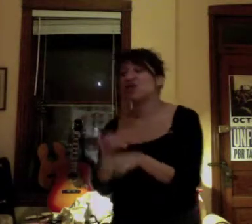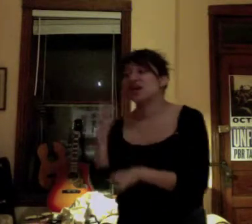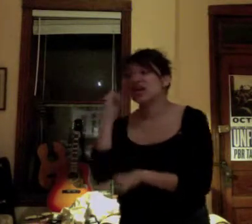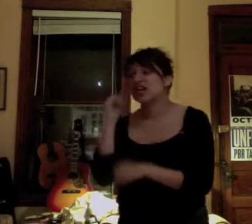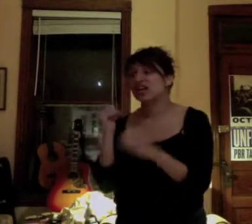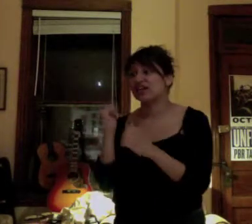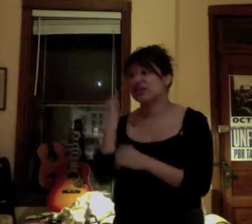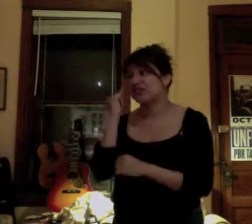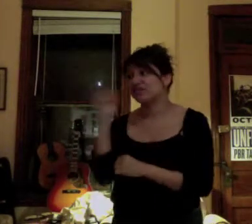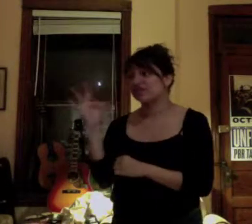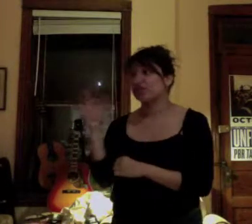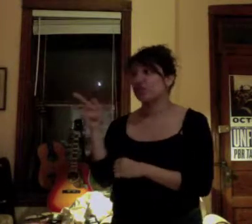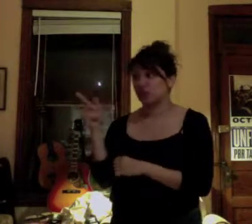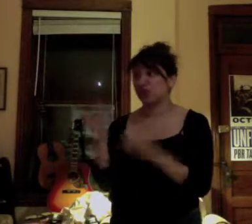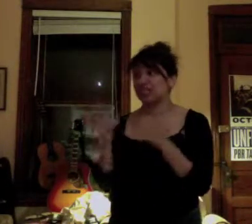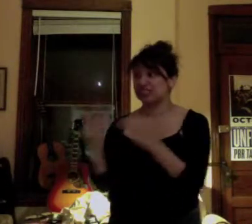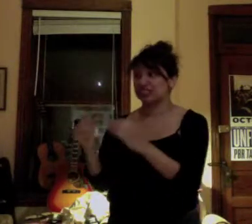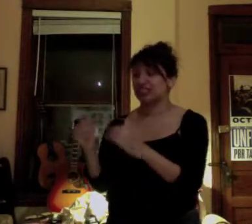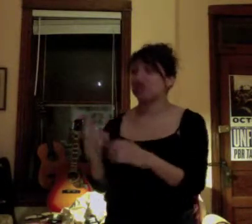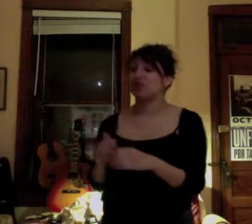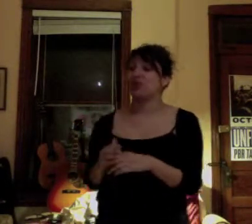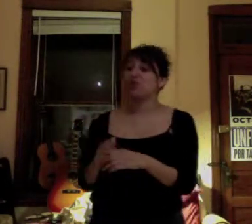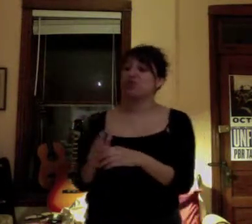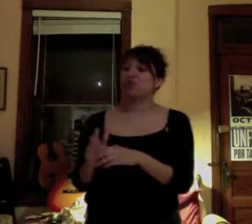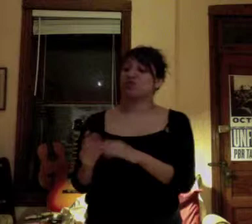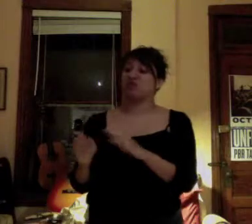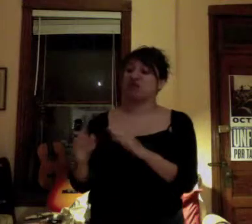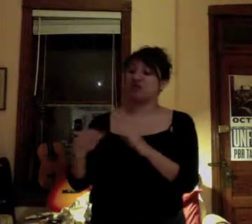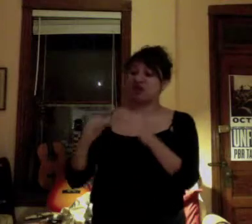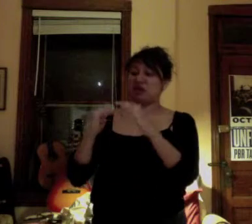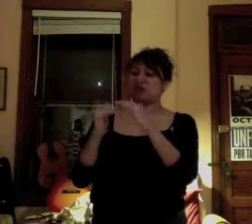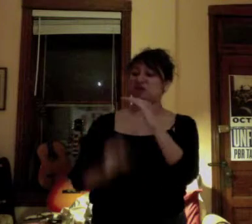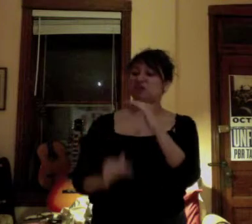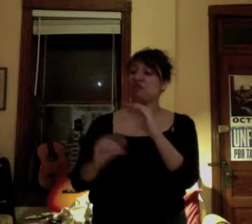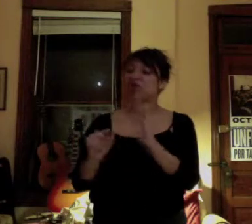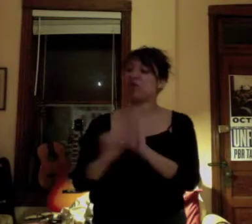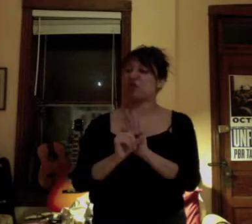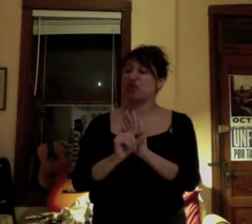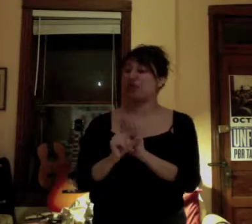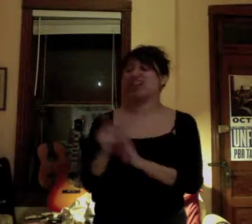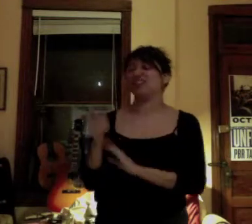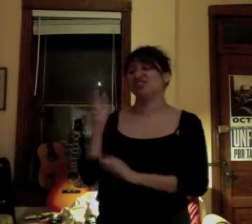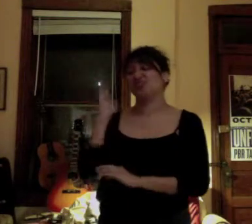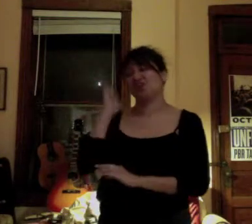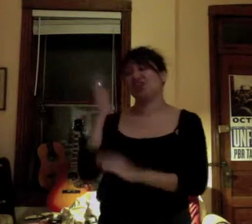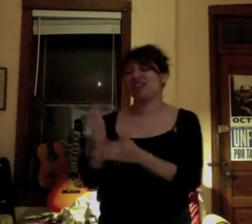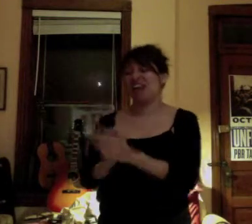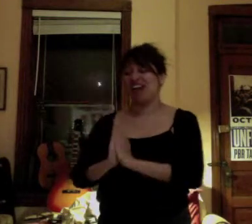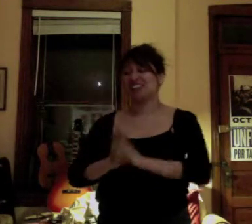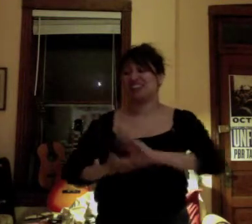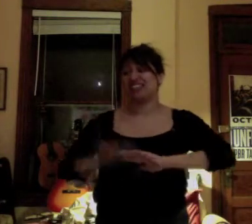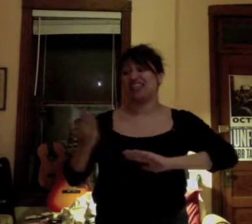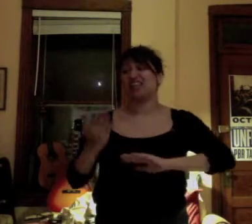to leave the school. Well, what do you expect, replied the young man. I only have an IQ of